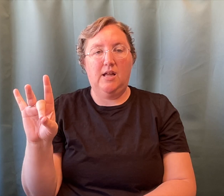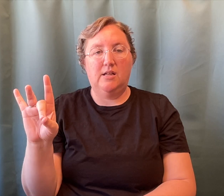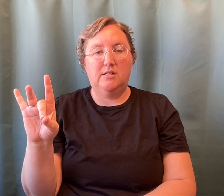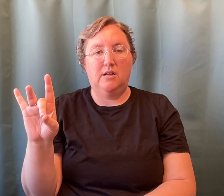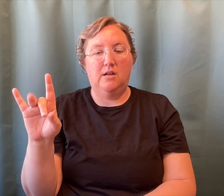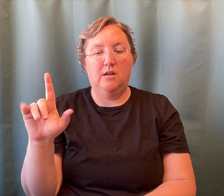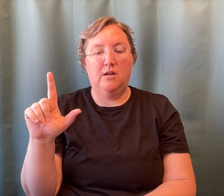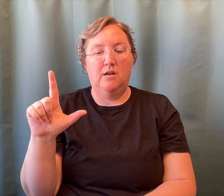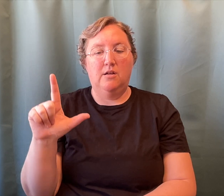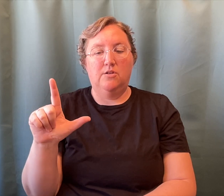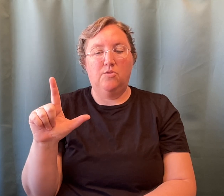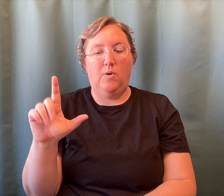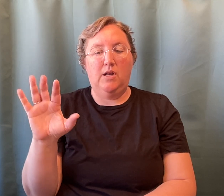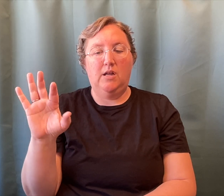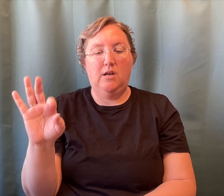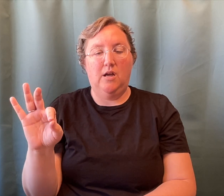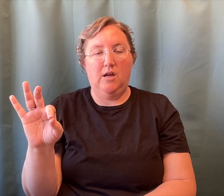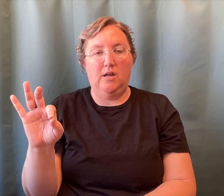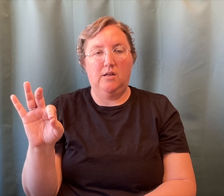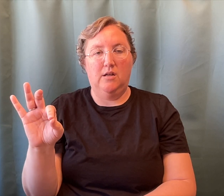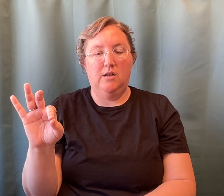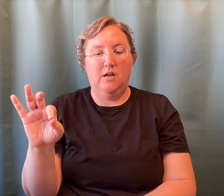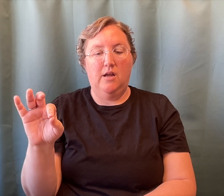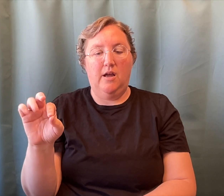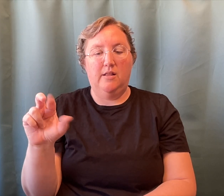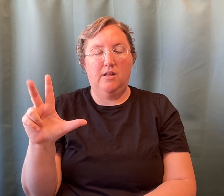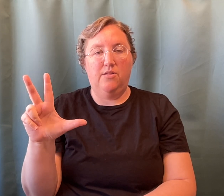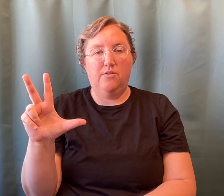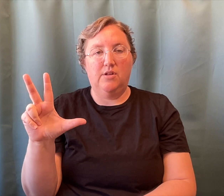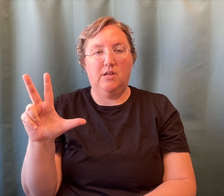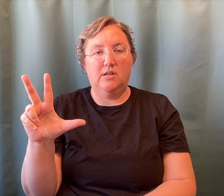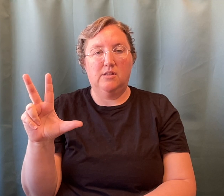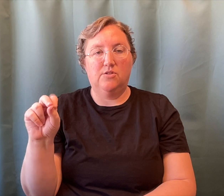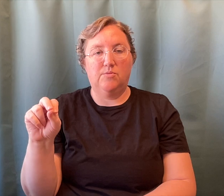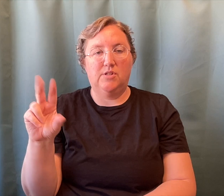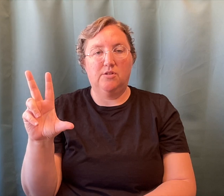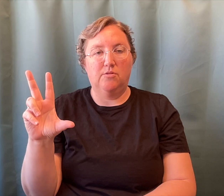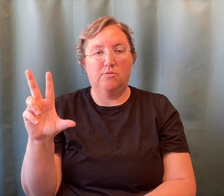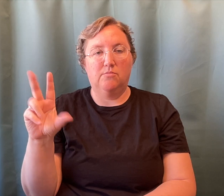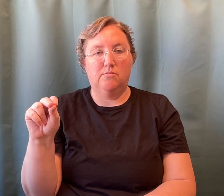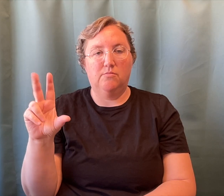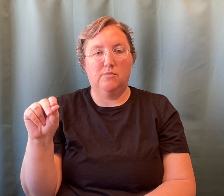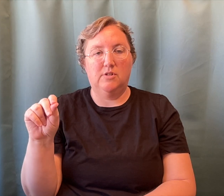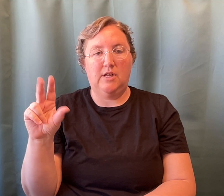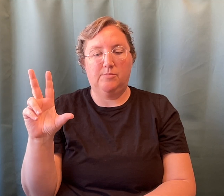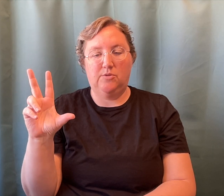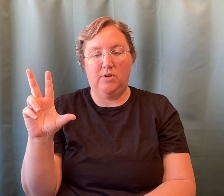28, 29, and then 30 is 30. Taps twice.